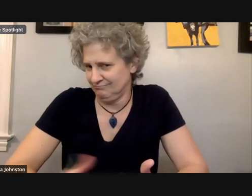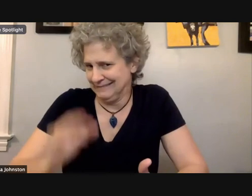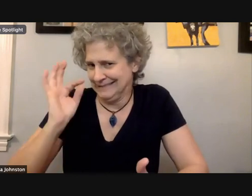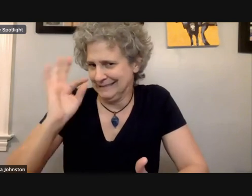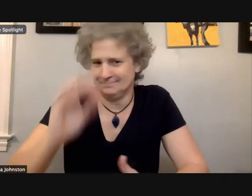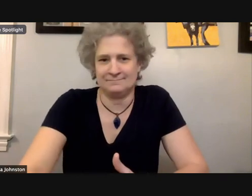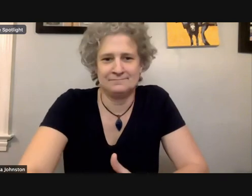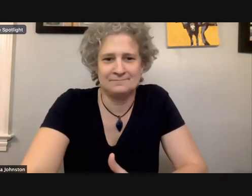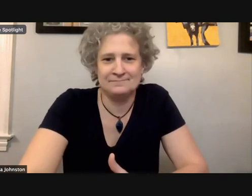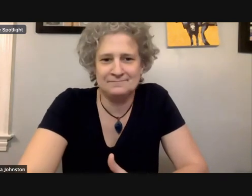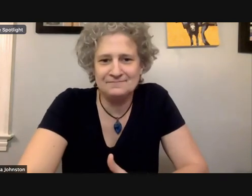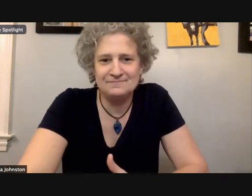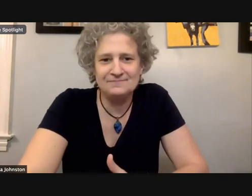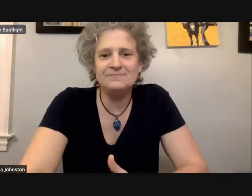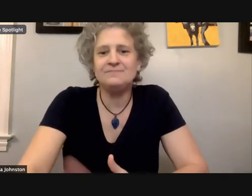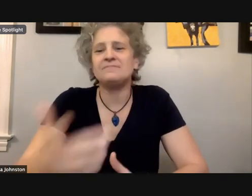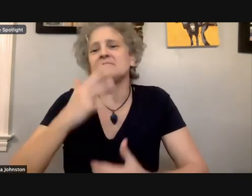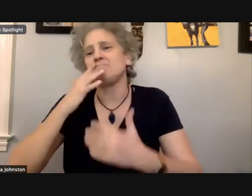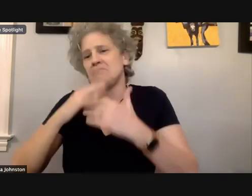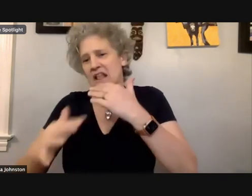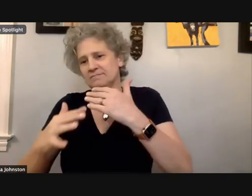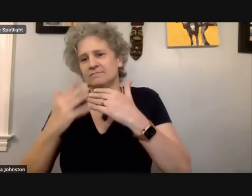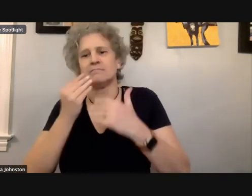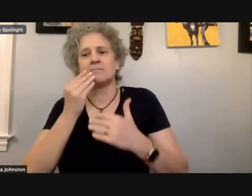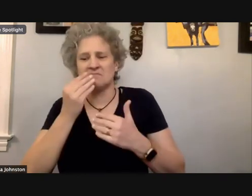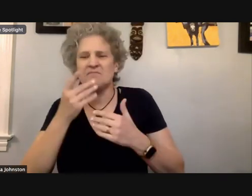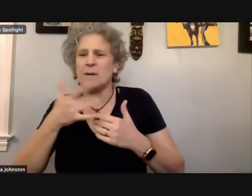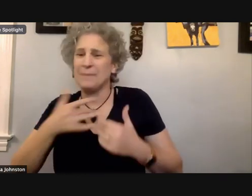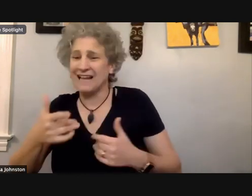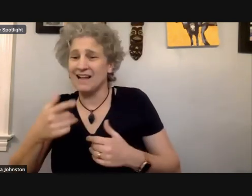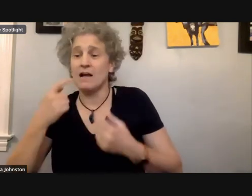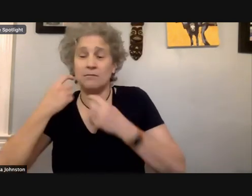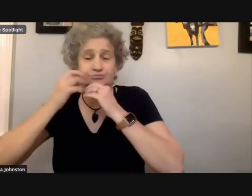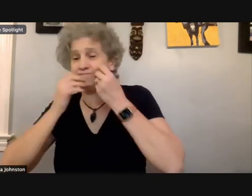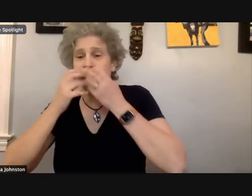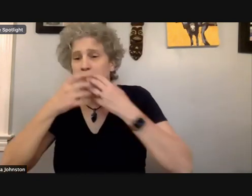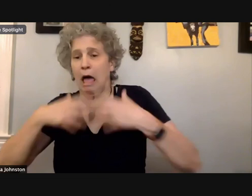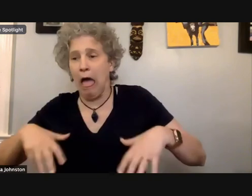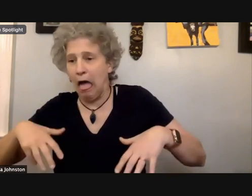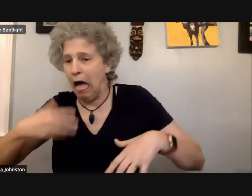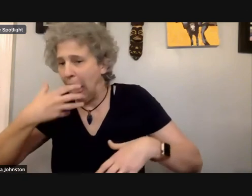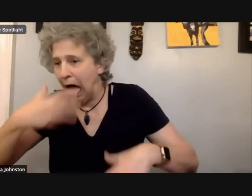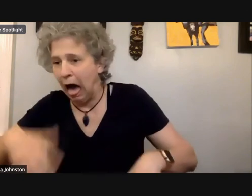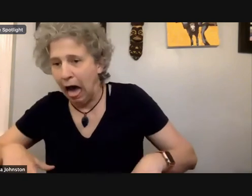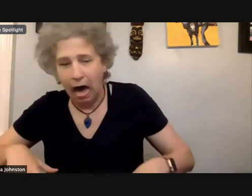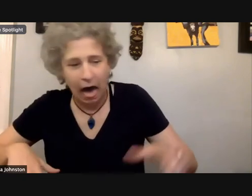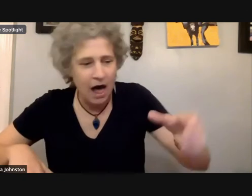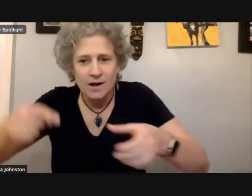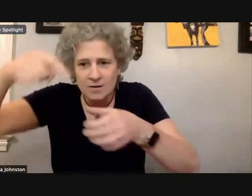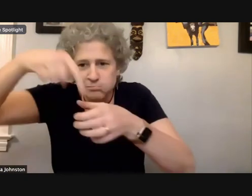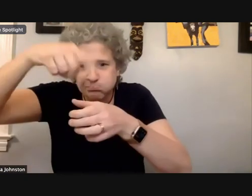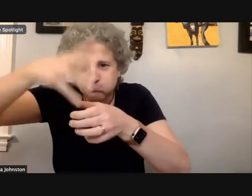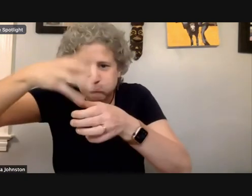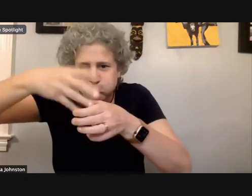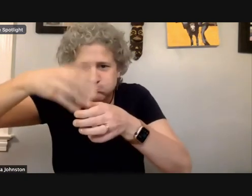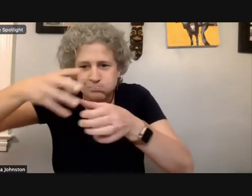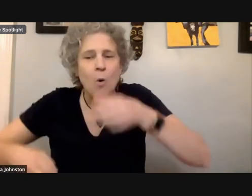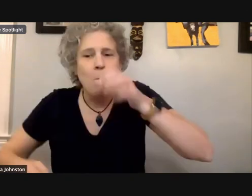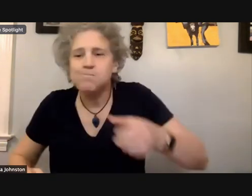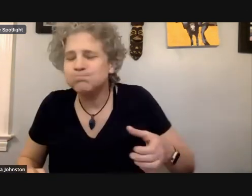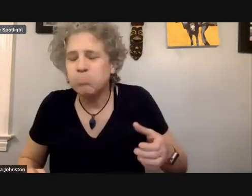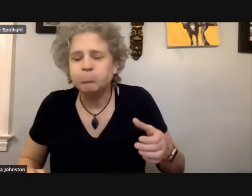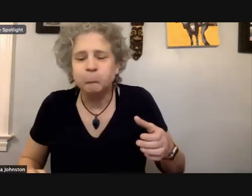you would spell it out first. Okay. Then blood. A lot of times you have dental surgery